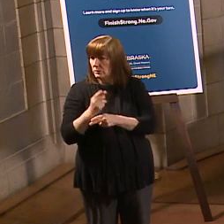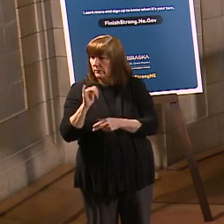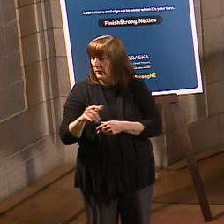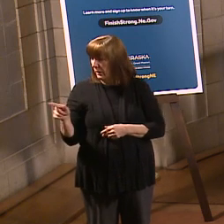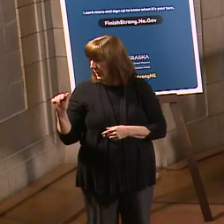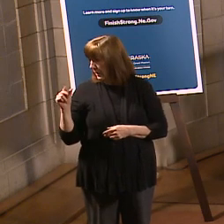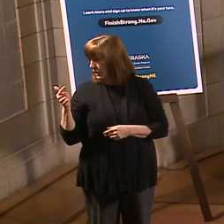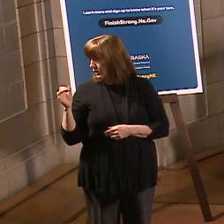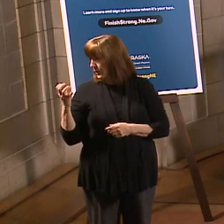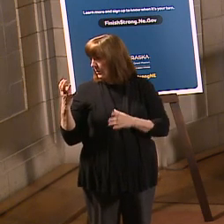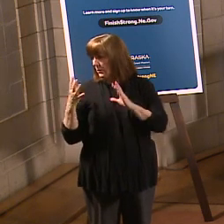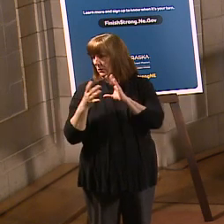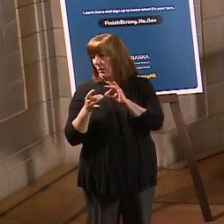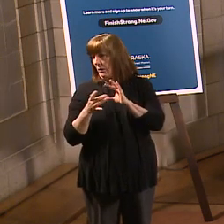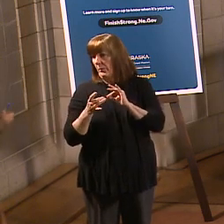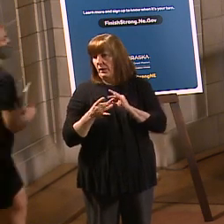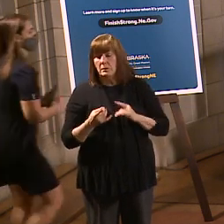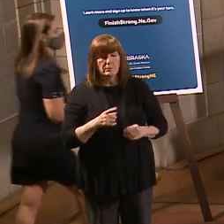that?